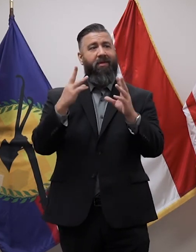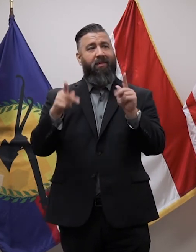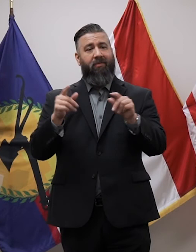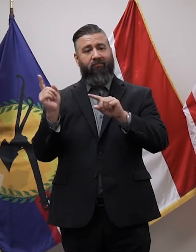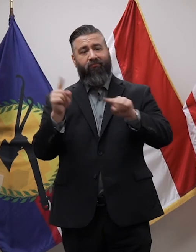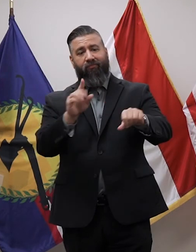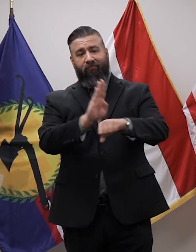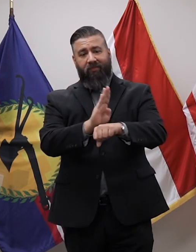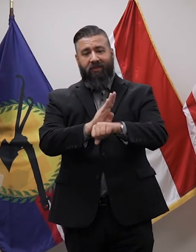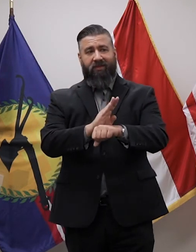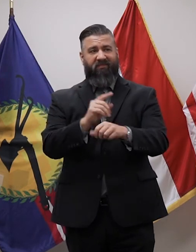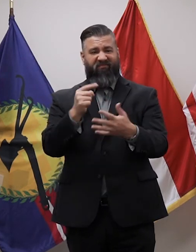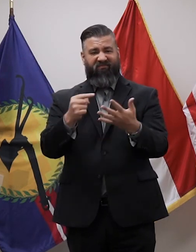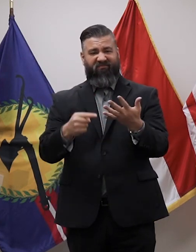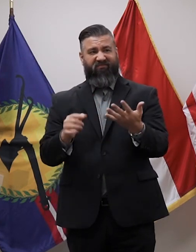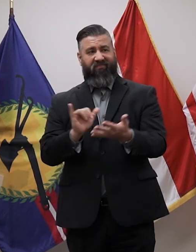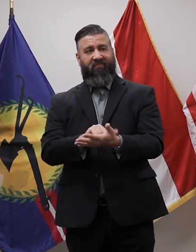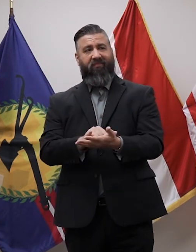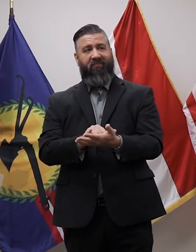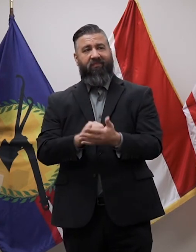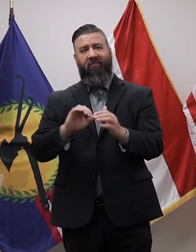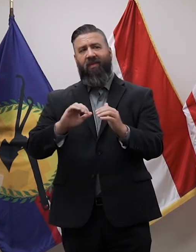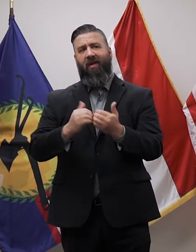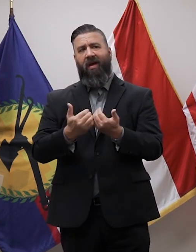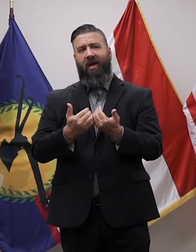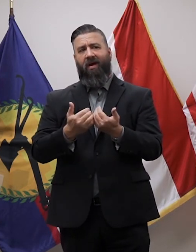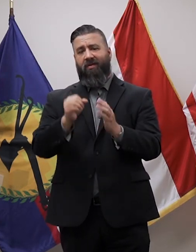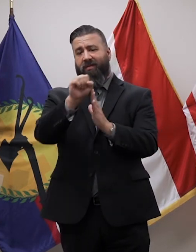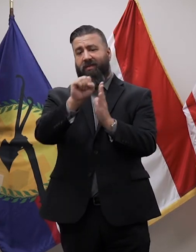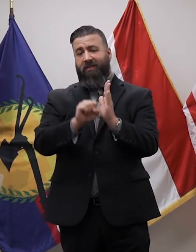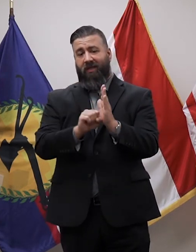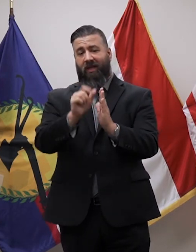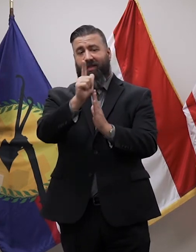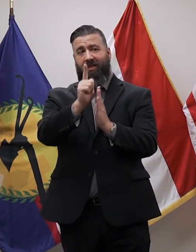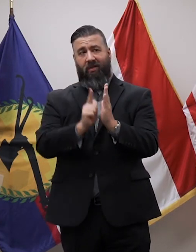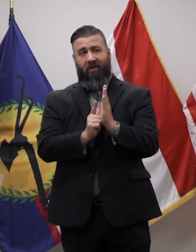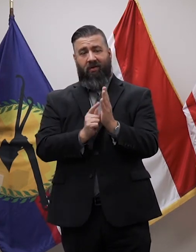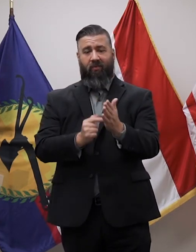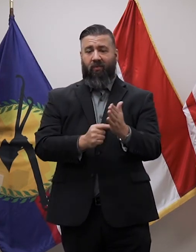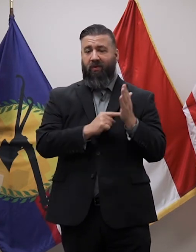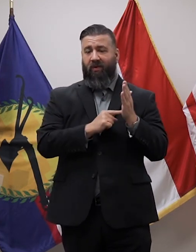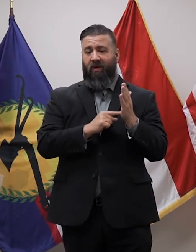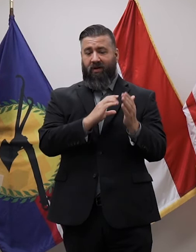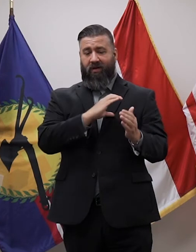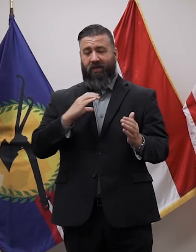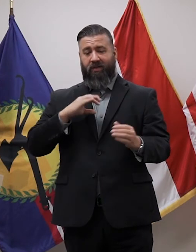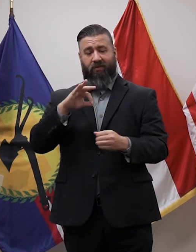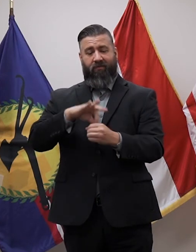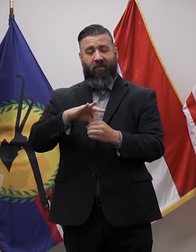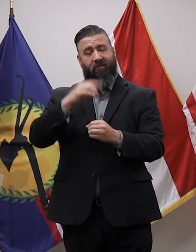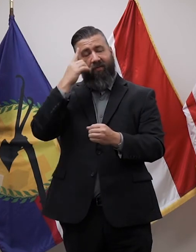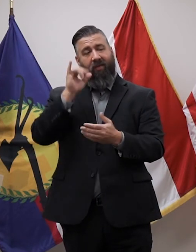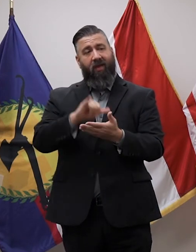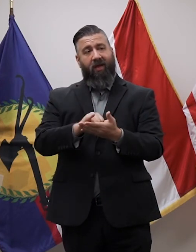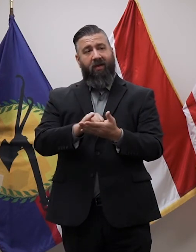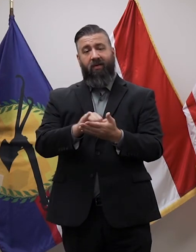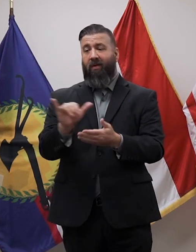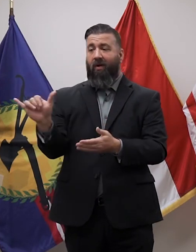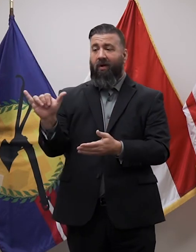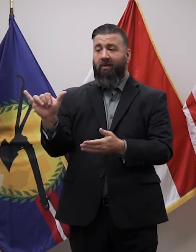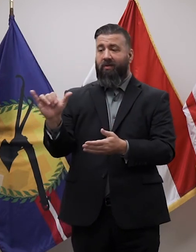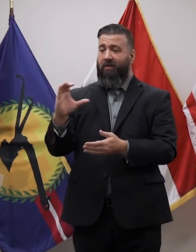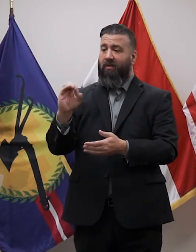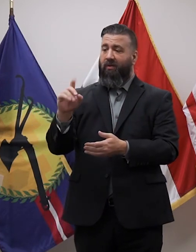stuff like that. How does the state law requiring a council vote for stuff like that, as well as the Cole